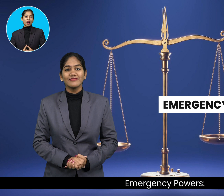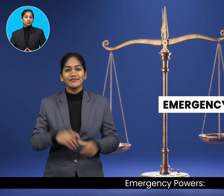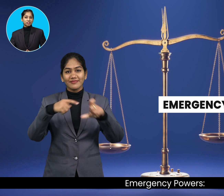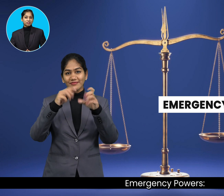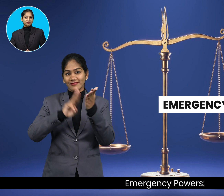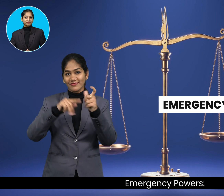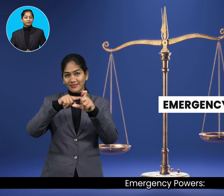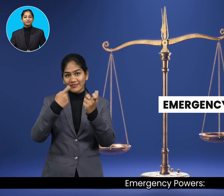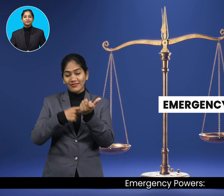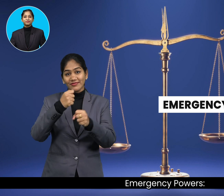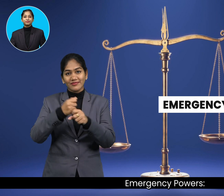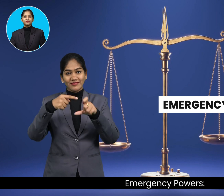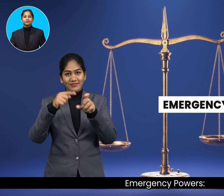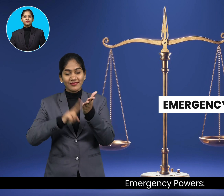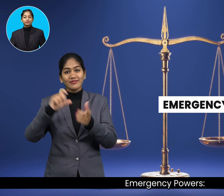Emergency powers.